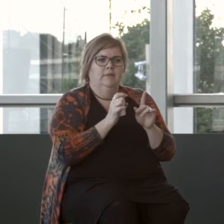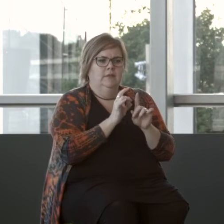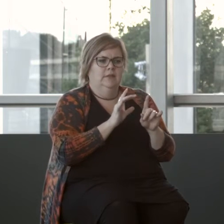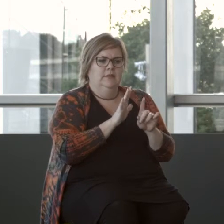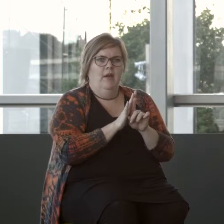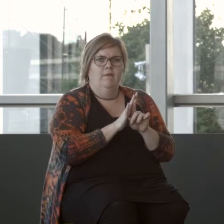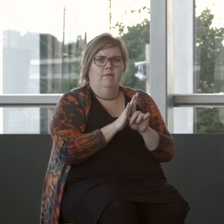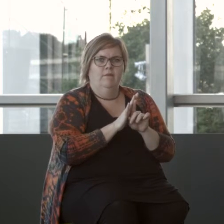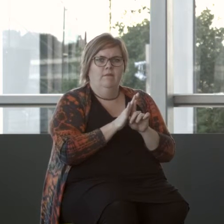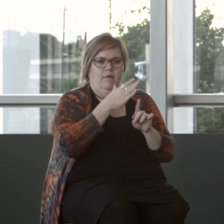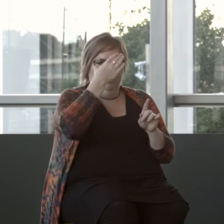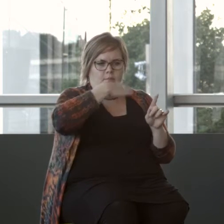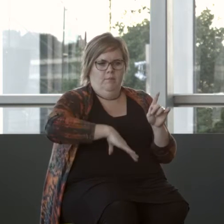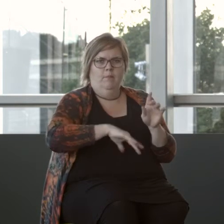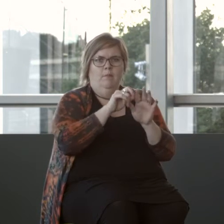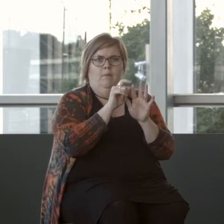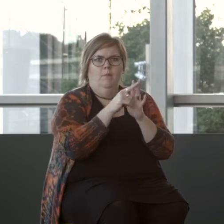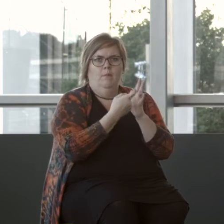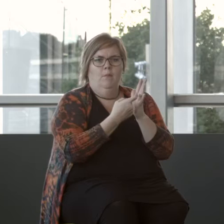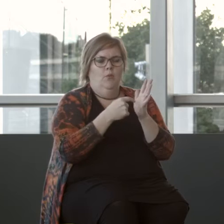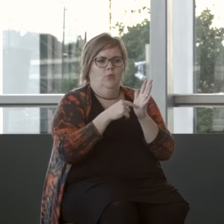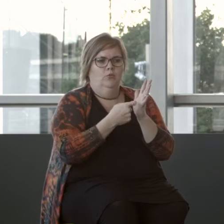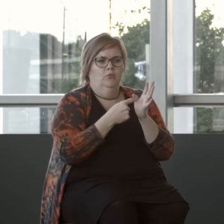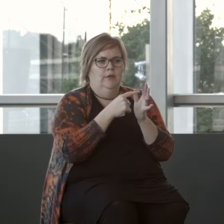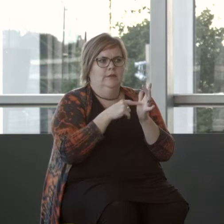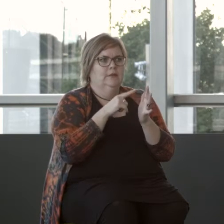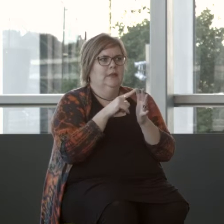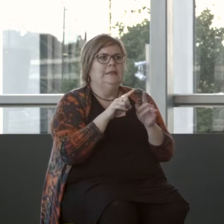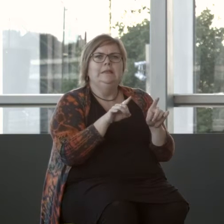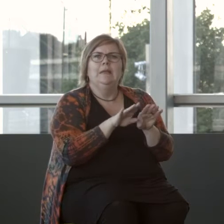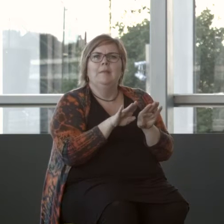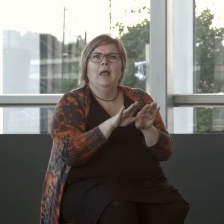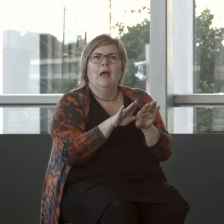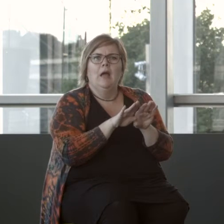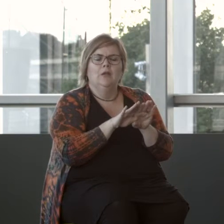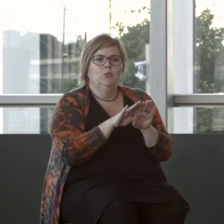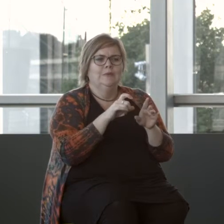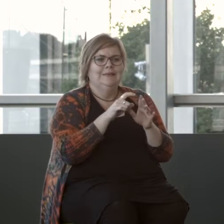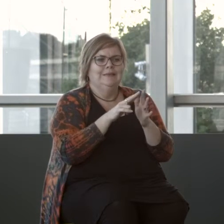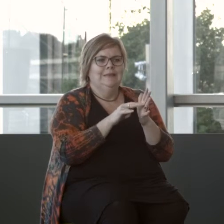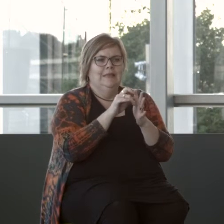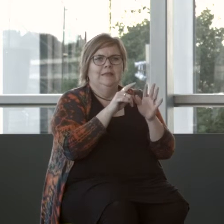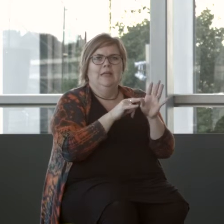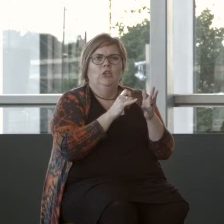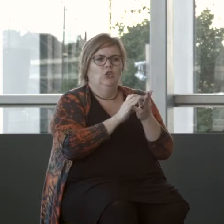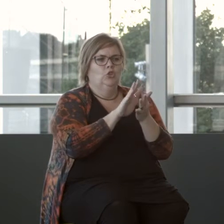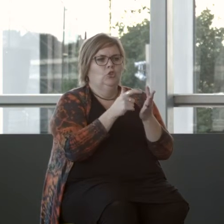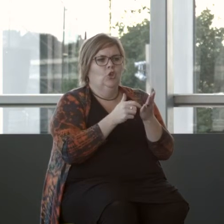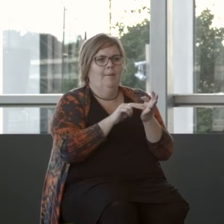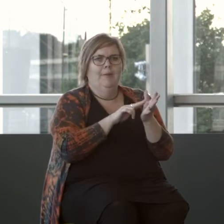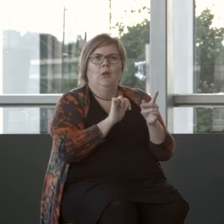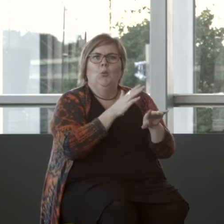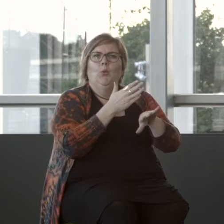self-portraits. And again, this is another analogy with Cindy Sherman's famous work, as you all